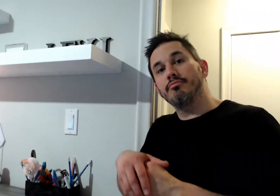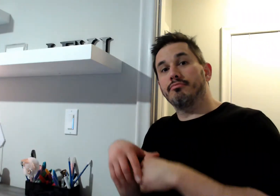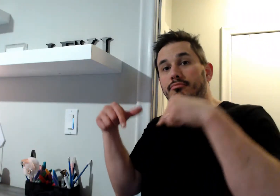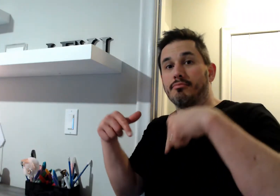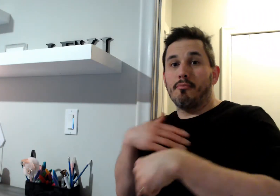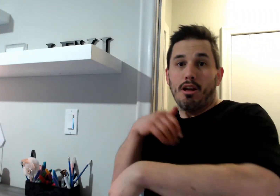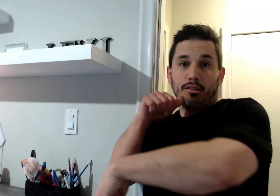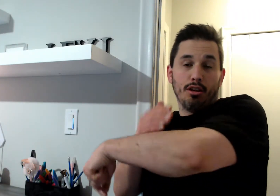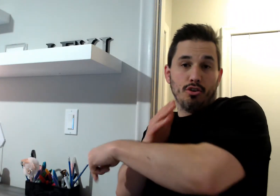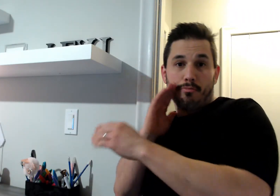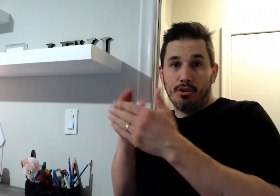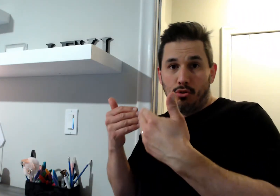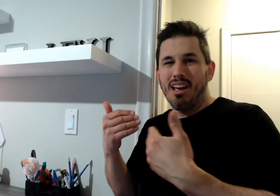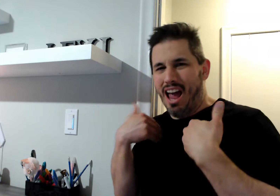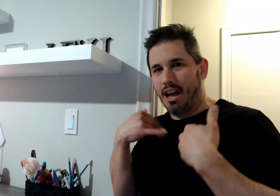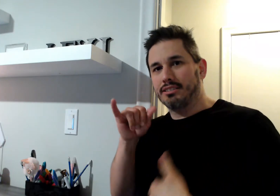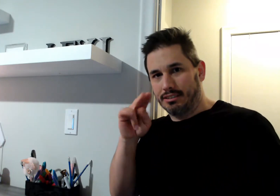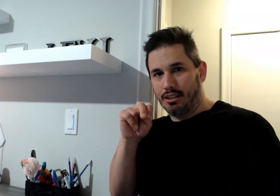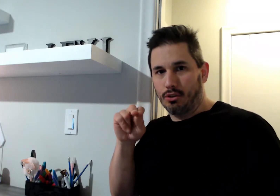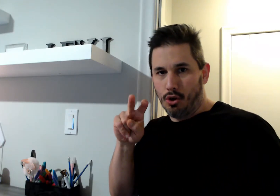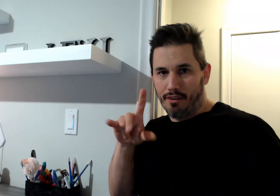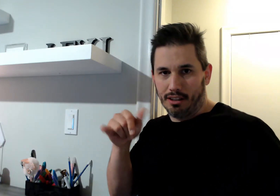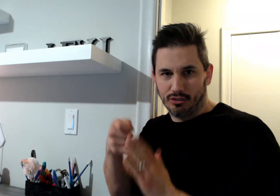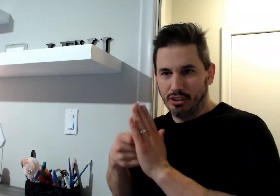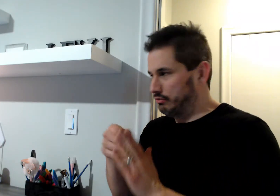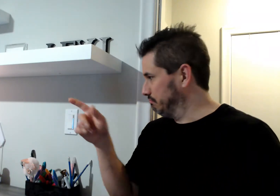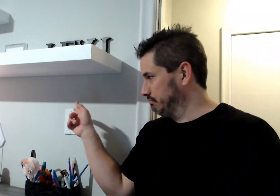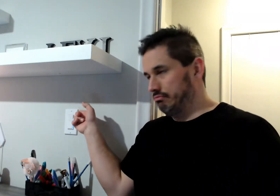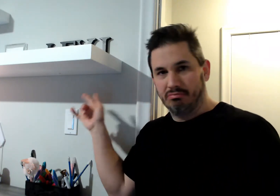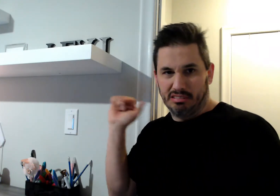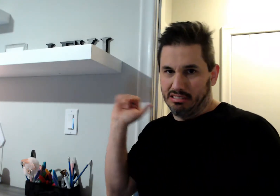So here we are in my daughter's bedroom, and she has an Inovelli smart switch installed.